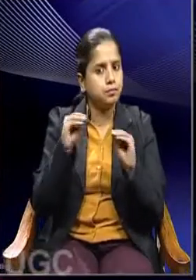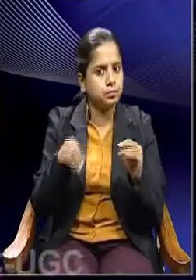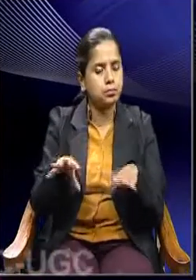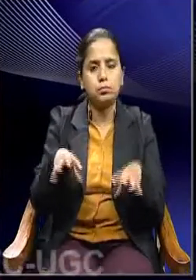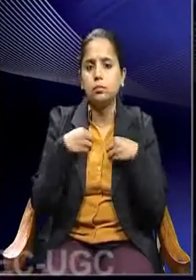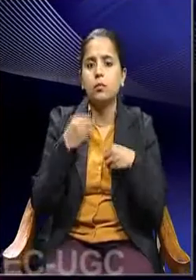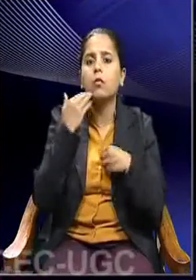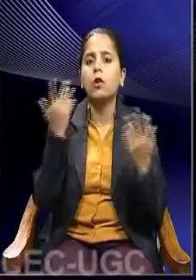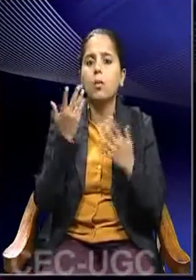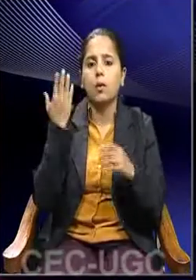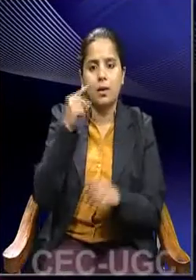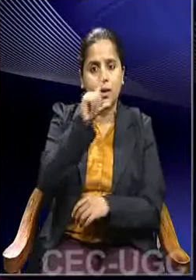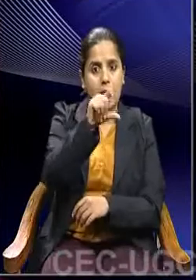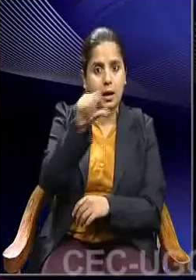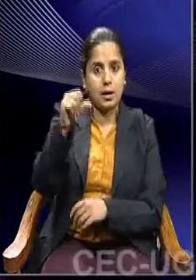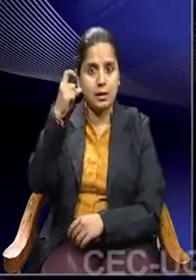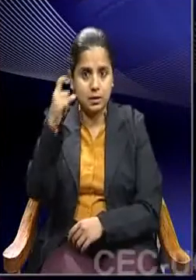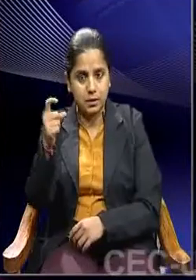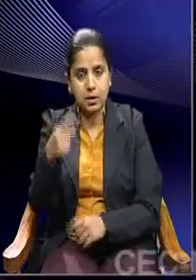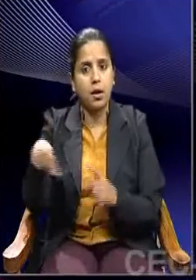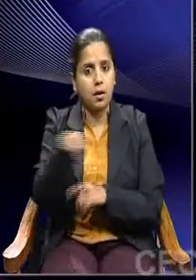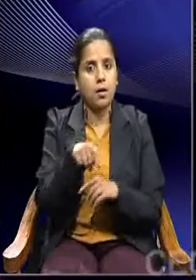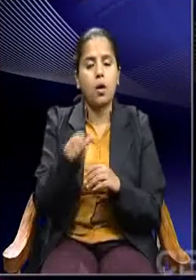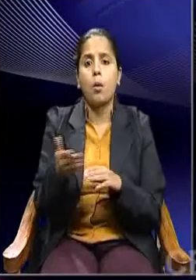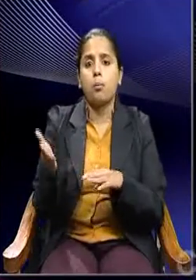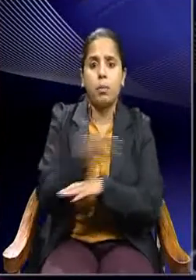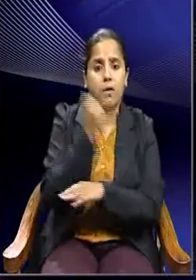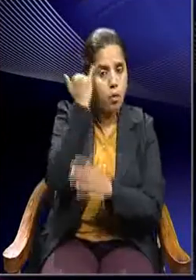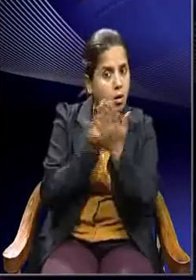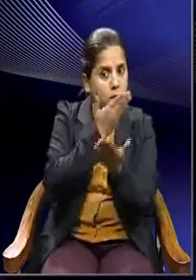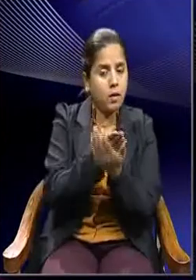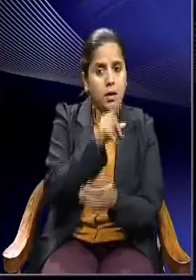in 1997, and the earlier recommendation